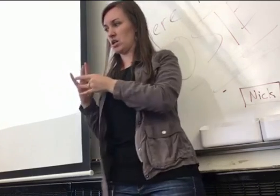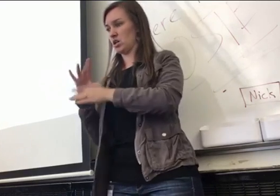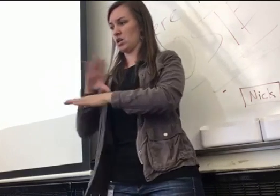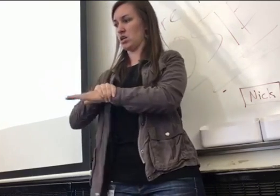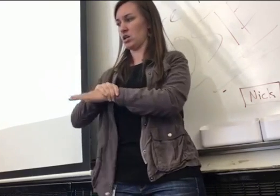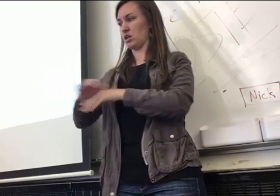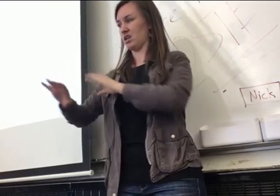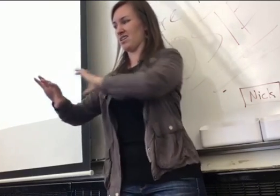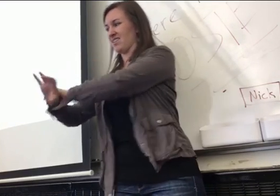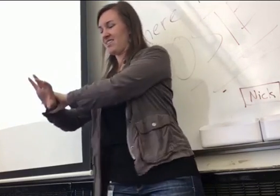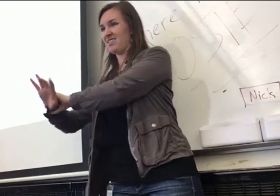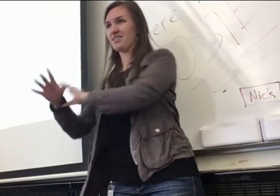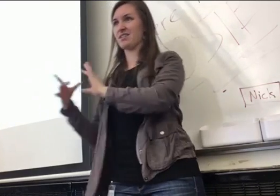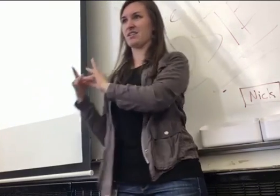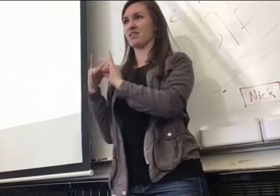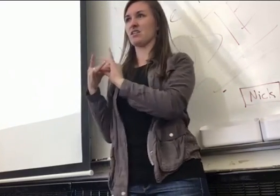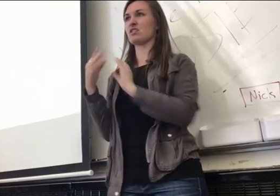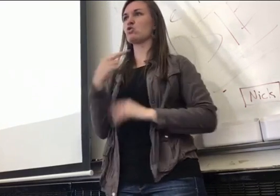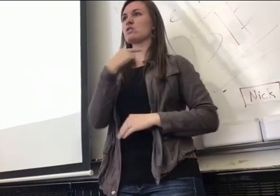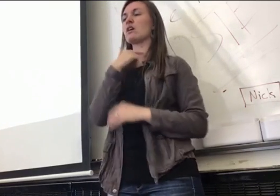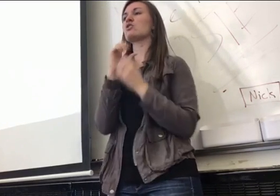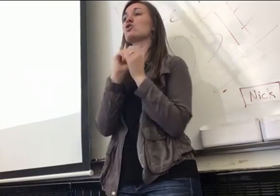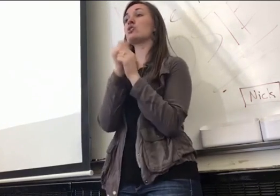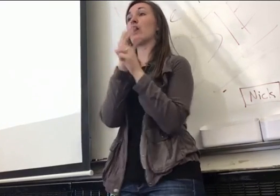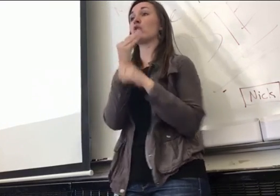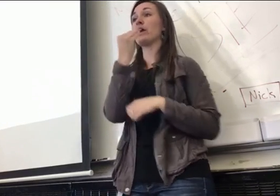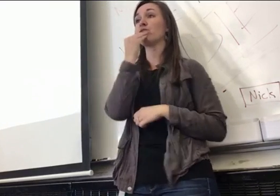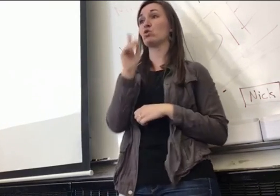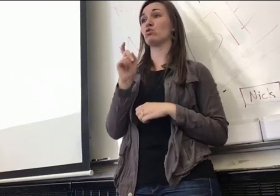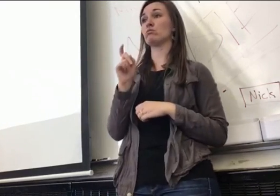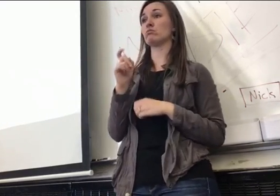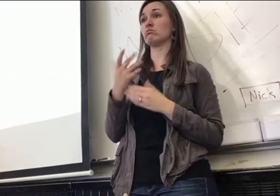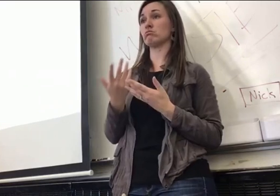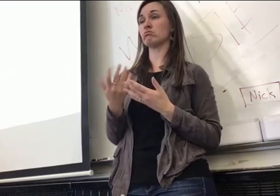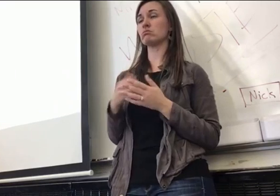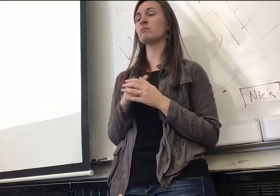person next to you. So how do you get food in this situation?